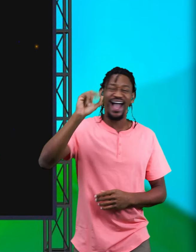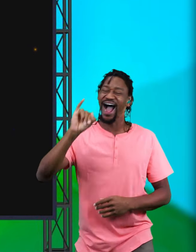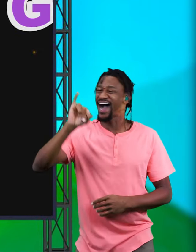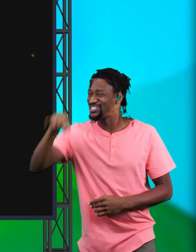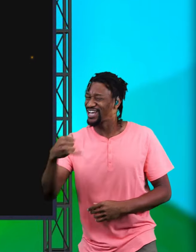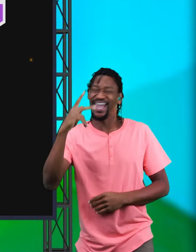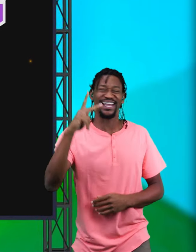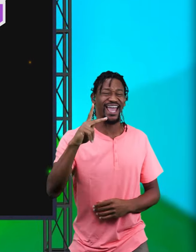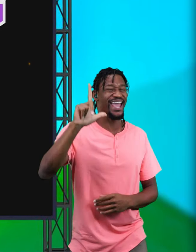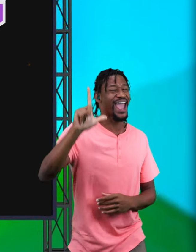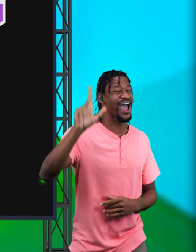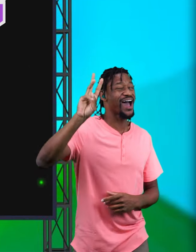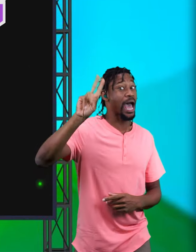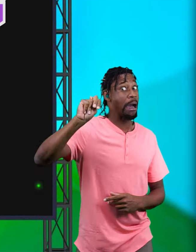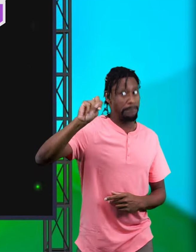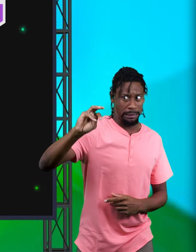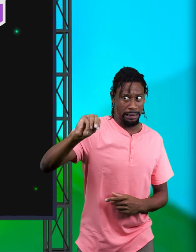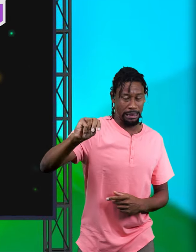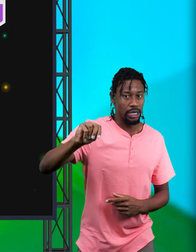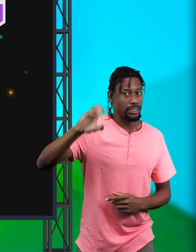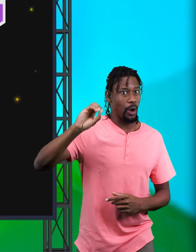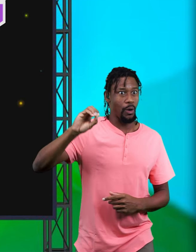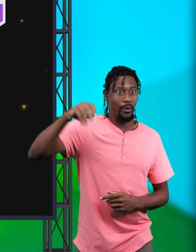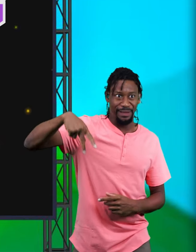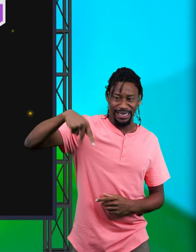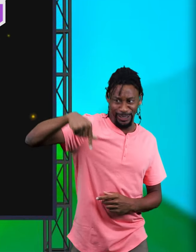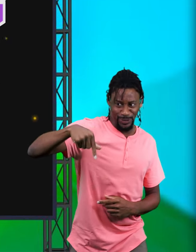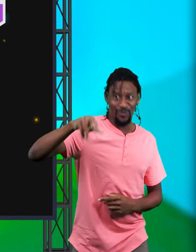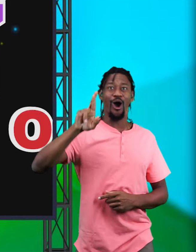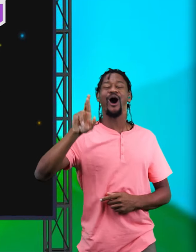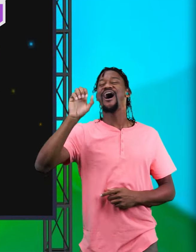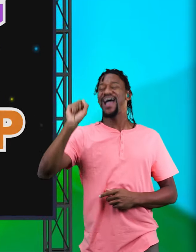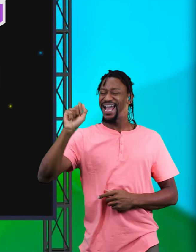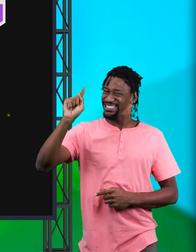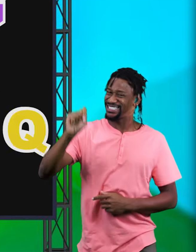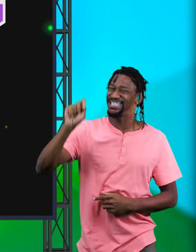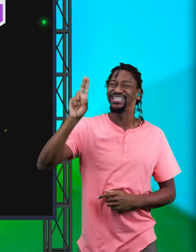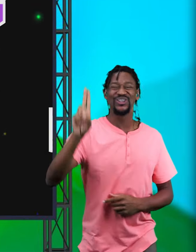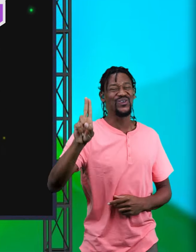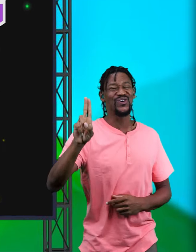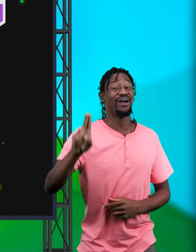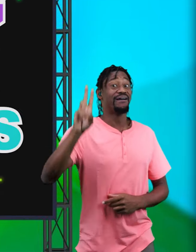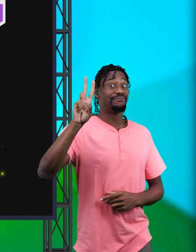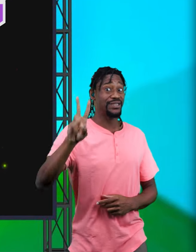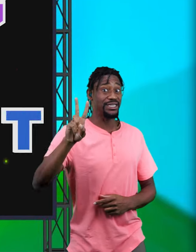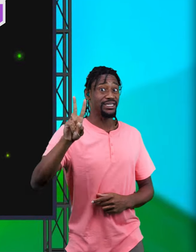G, H, I, J, K, L, M, N, O, P, Q, R, S, T,